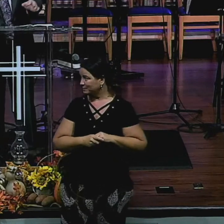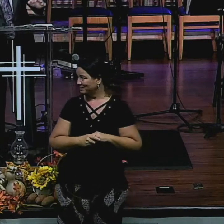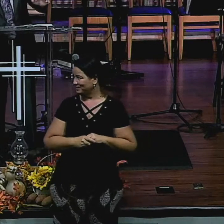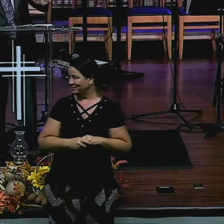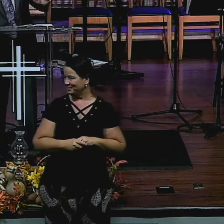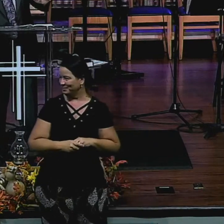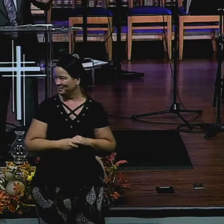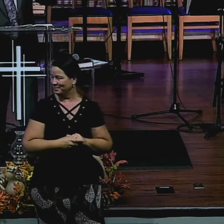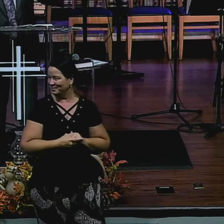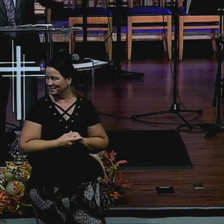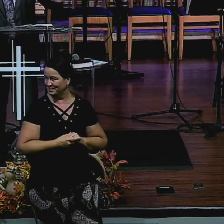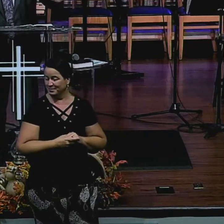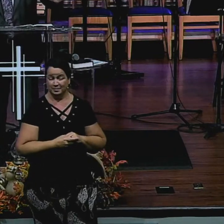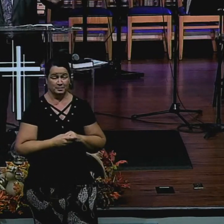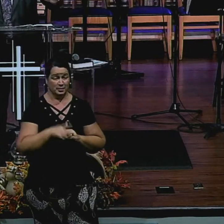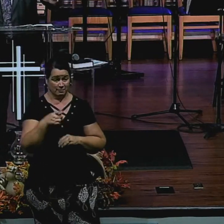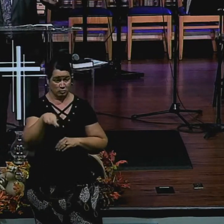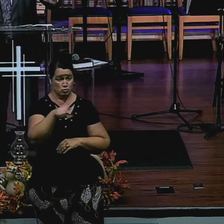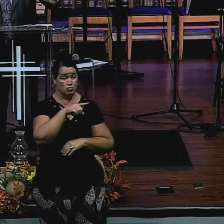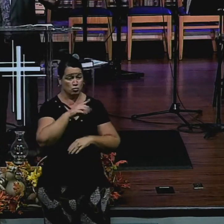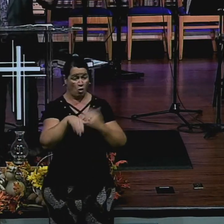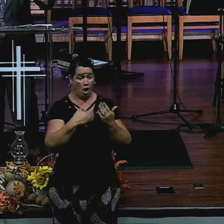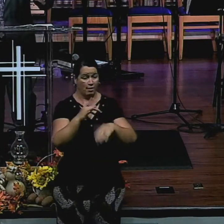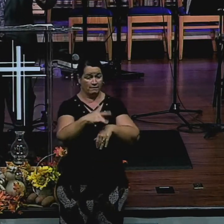And so it's available to you.